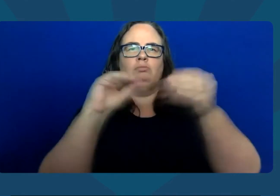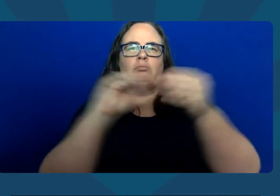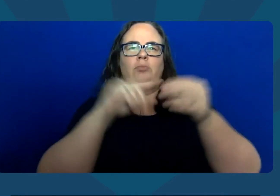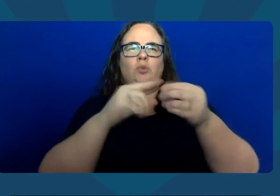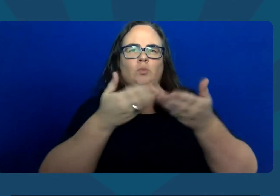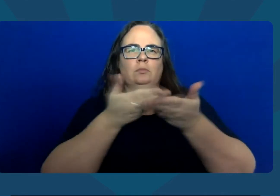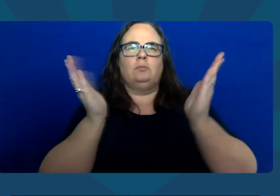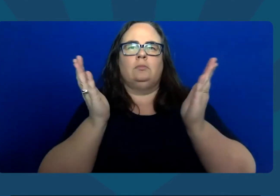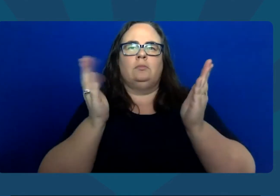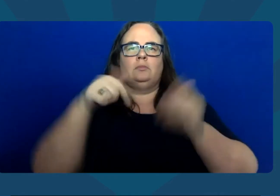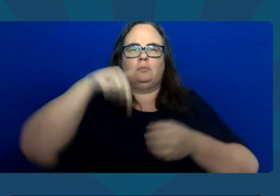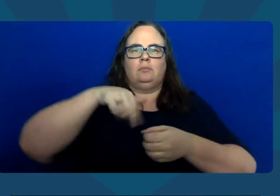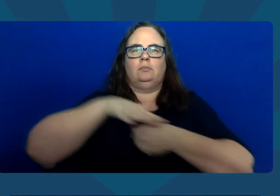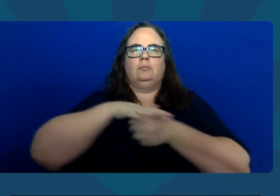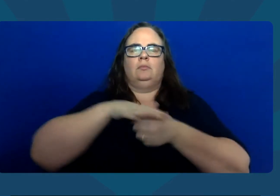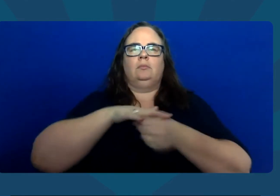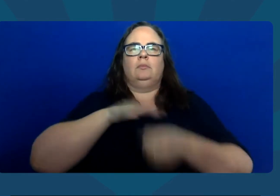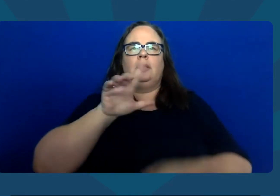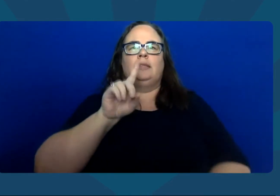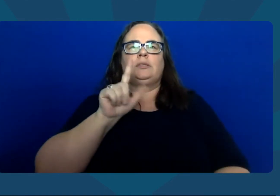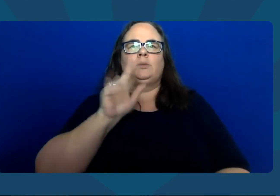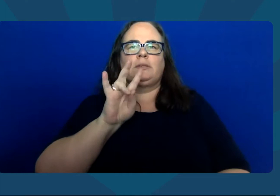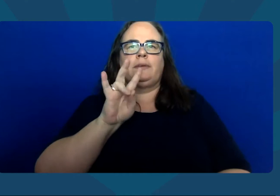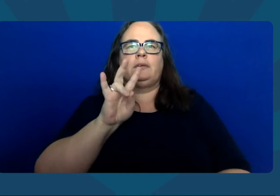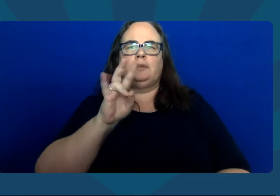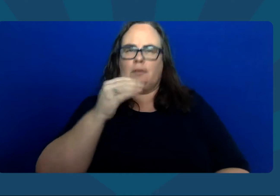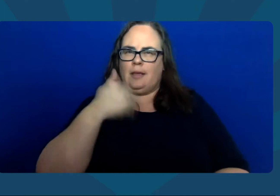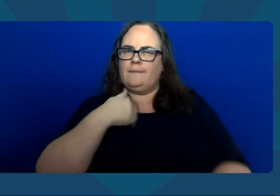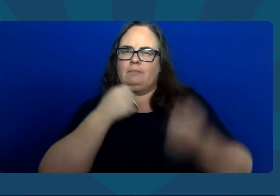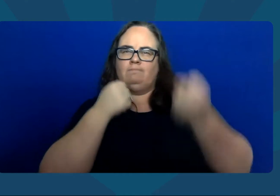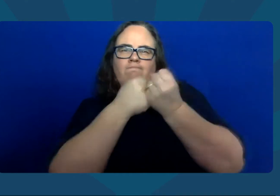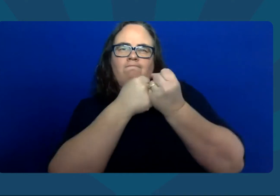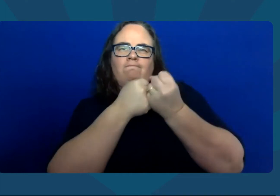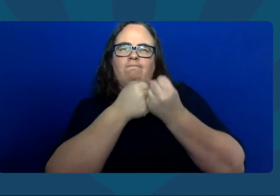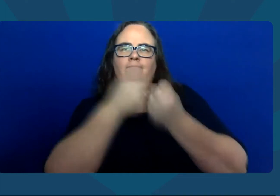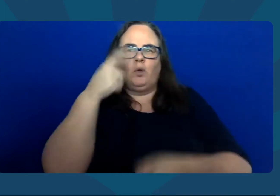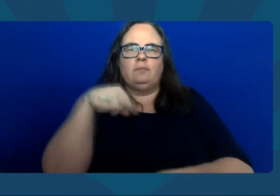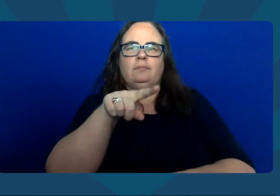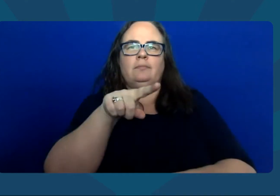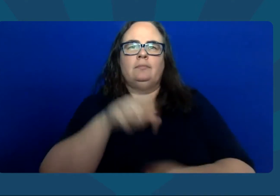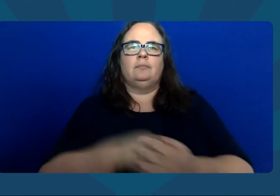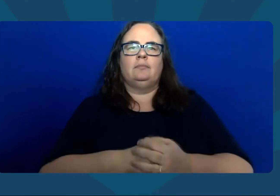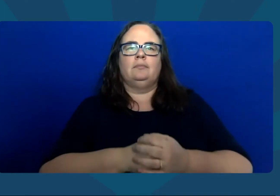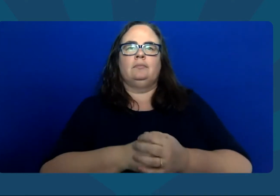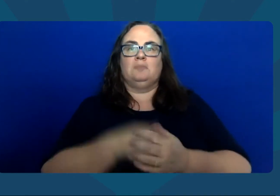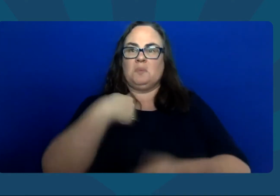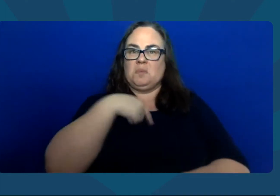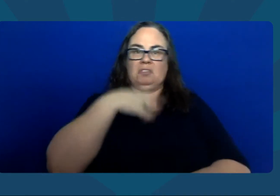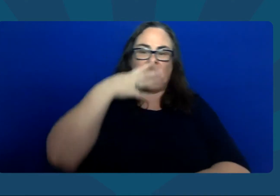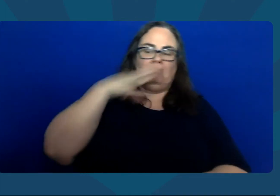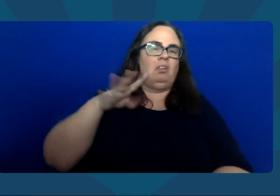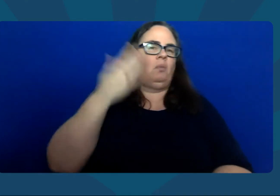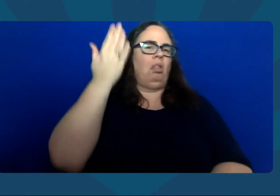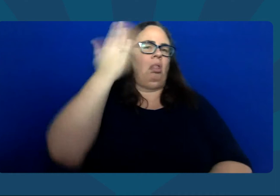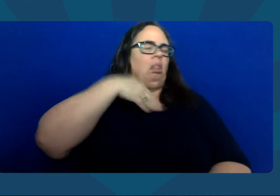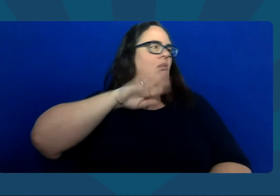I have done my best to send a clear message to everyone that the people of LD 27 have a